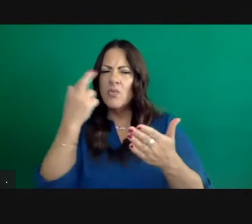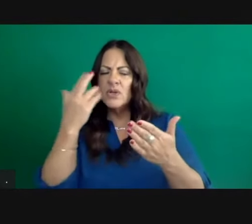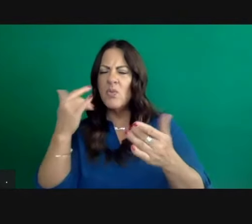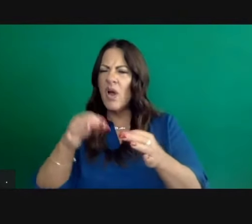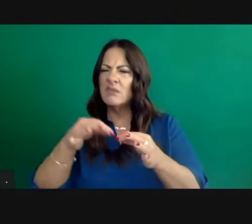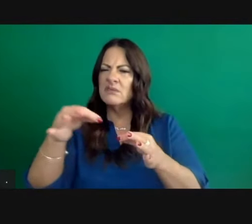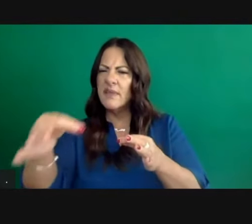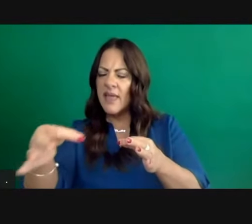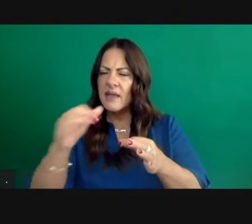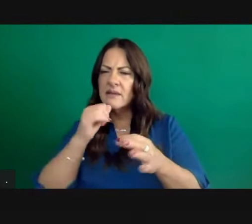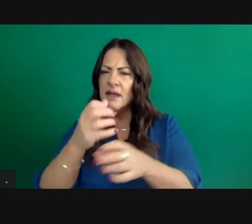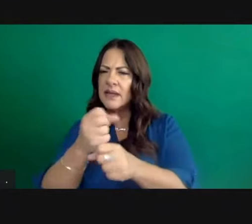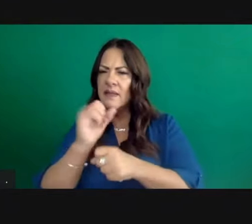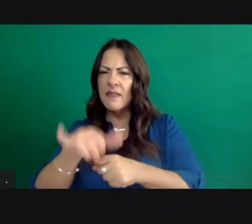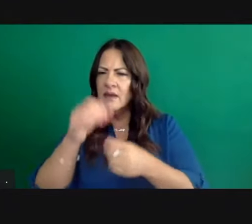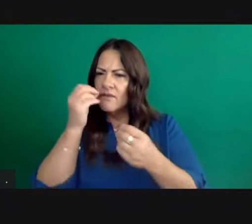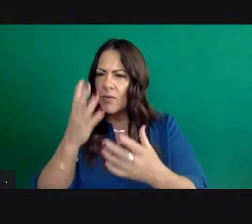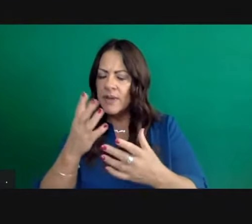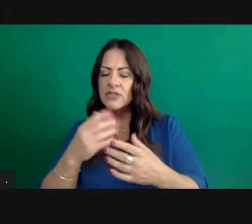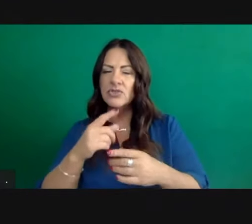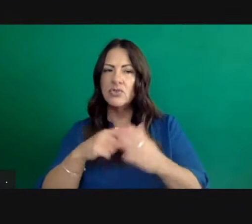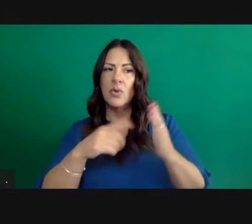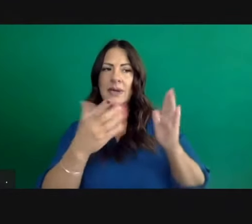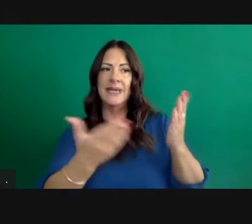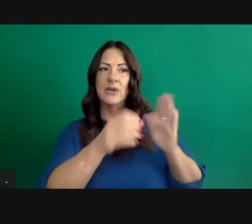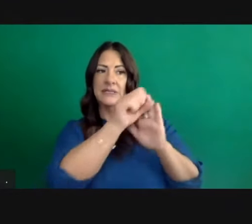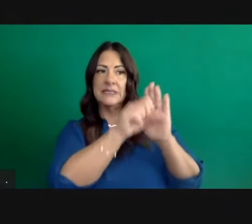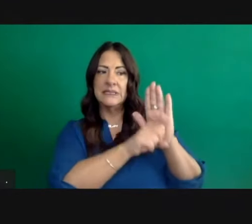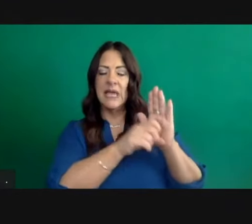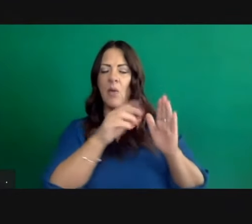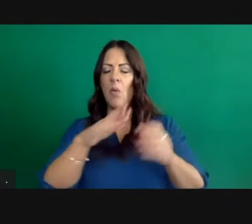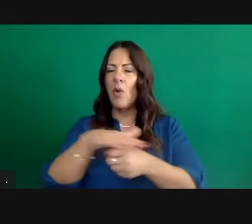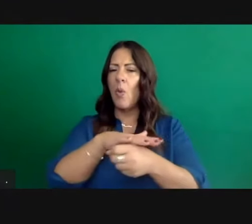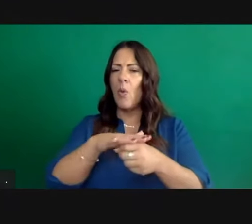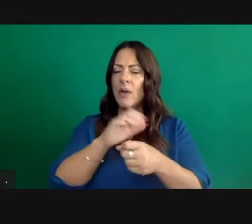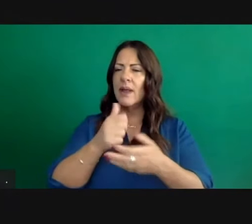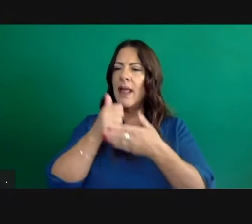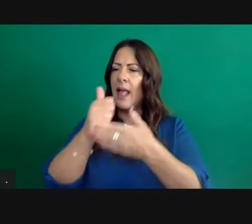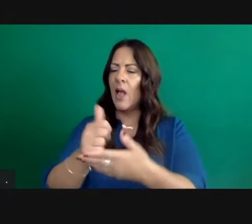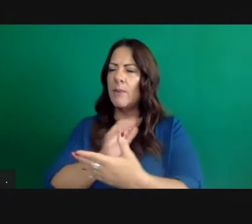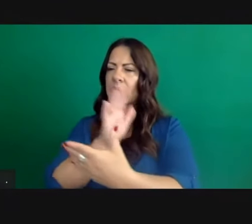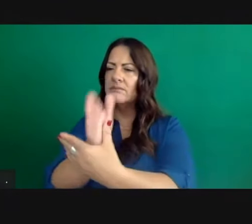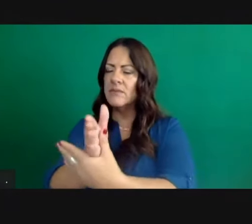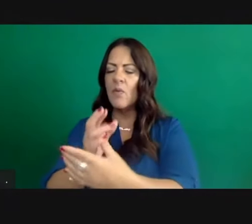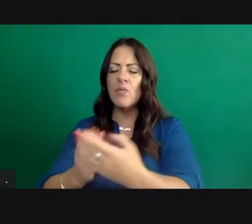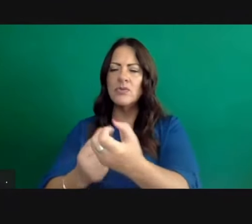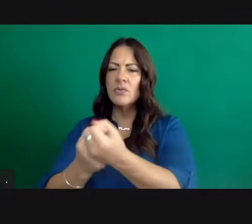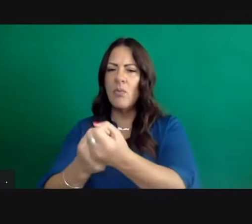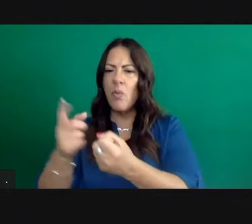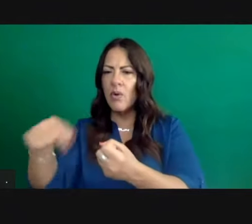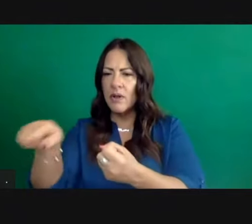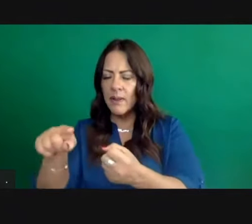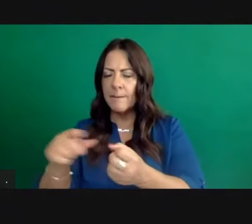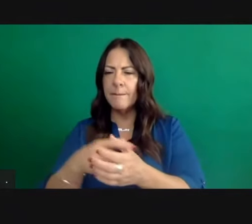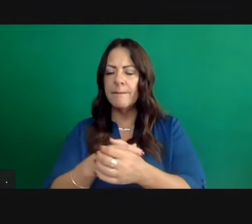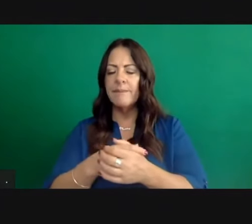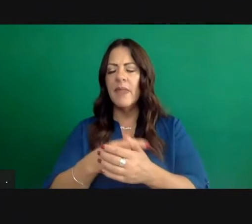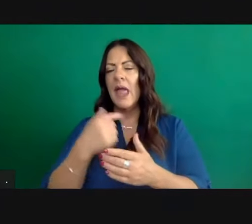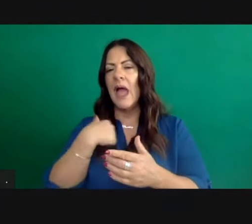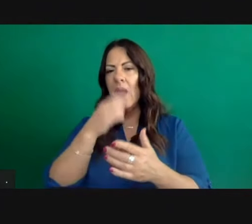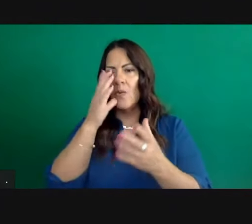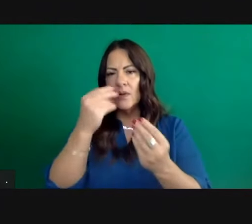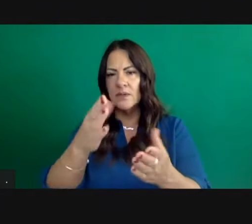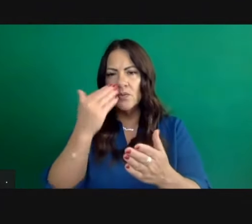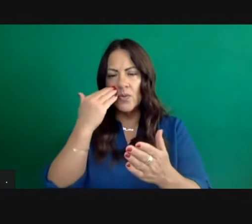we can, at the state level or the local level, help intervene and support. So I will just highlight that we